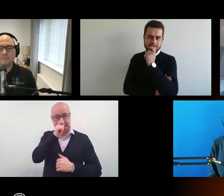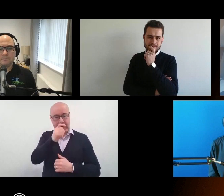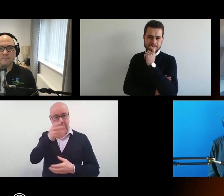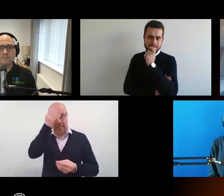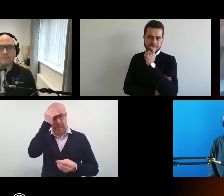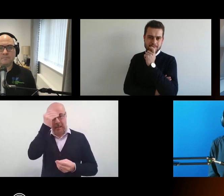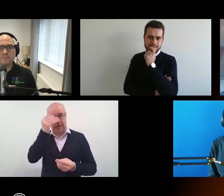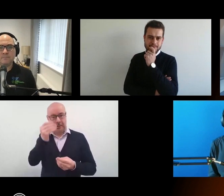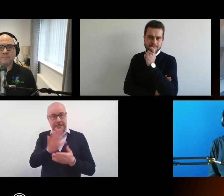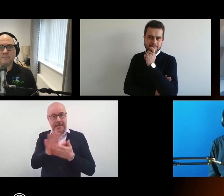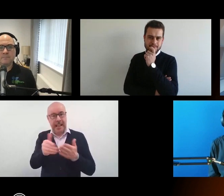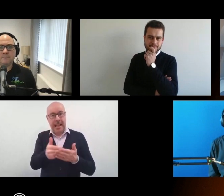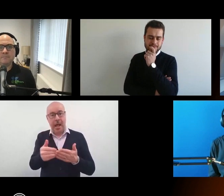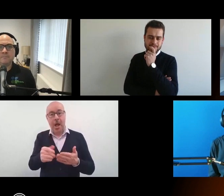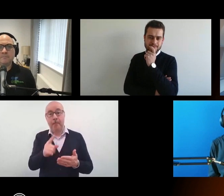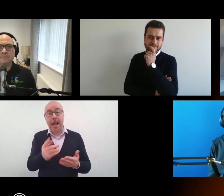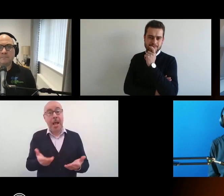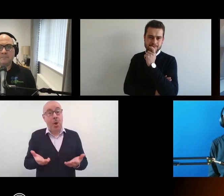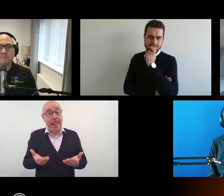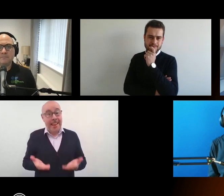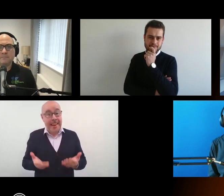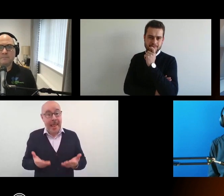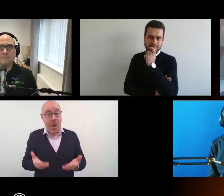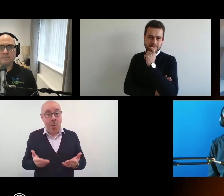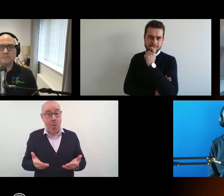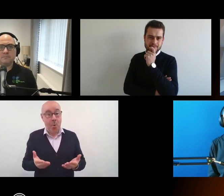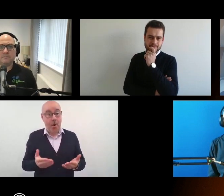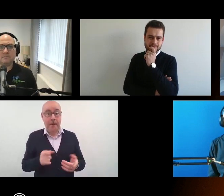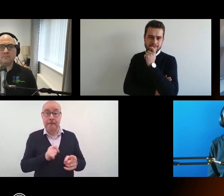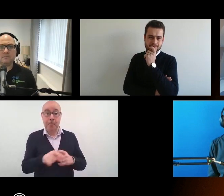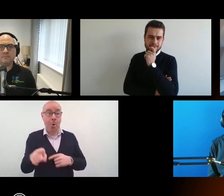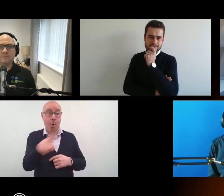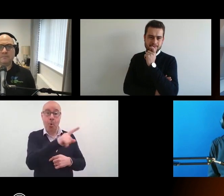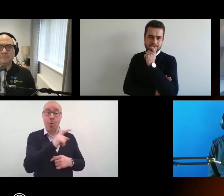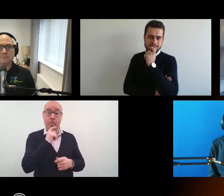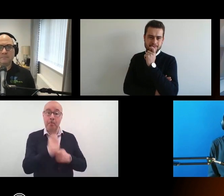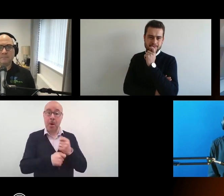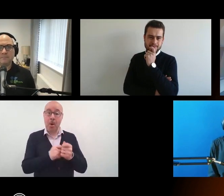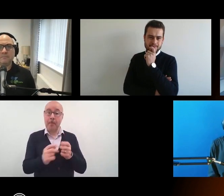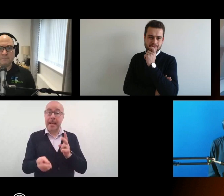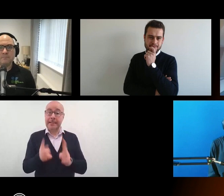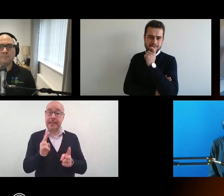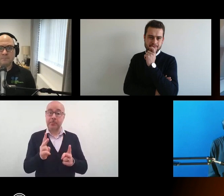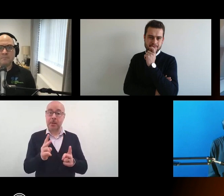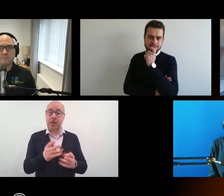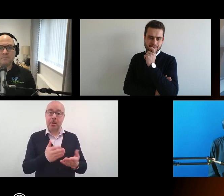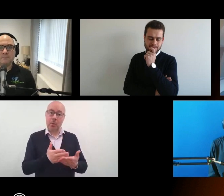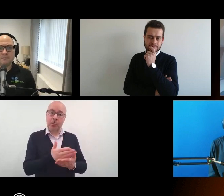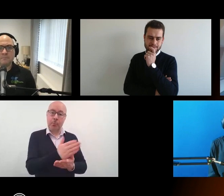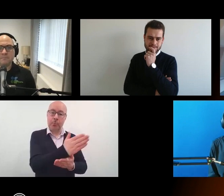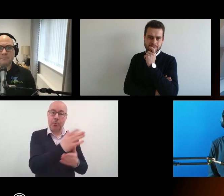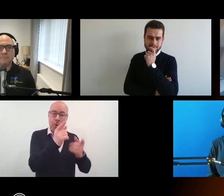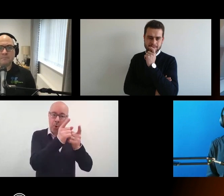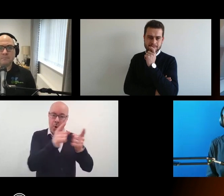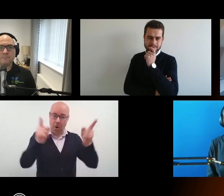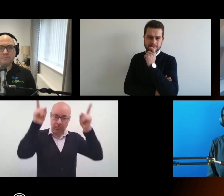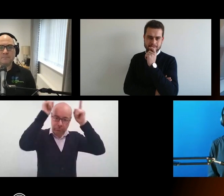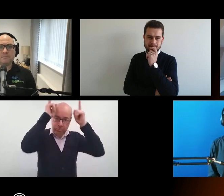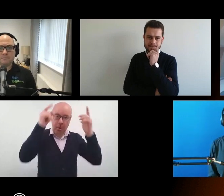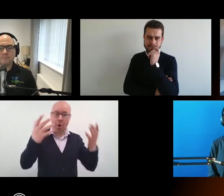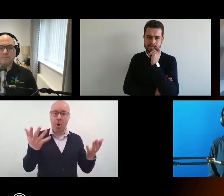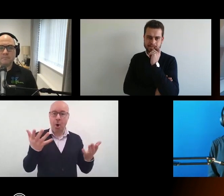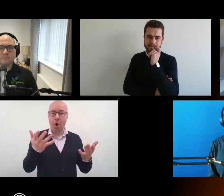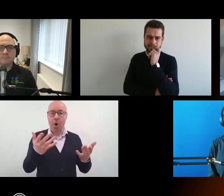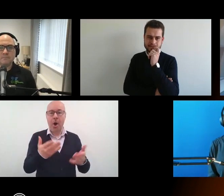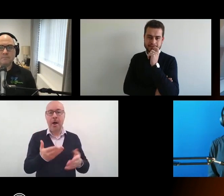and qualify as a sign language interpreter will go through an academic route or a vocational route. We